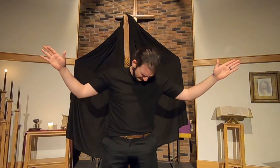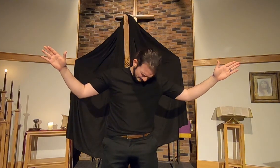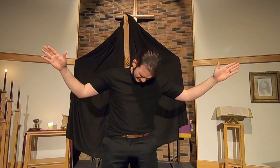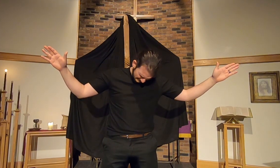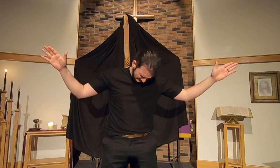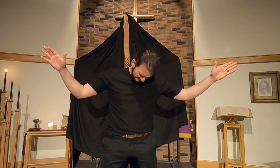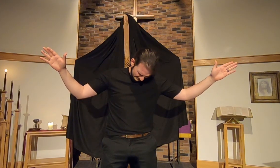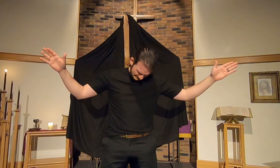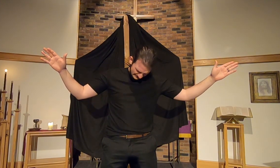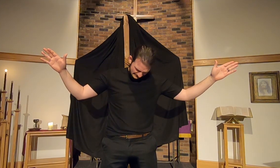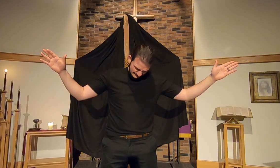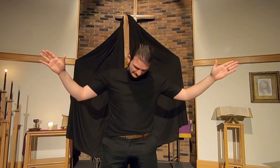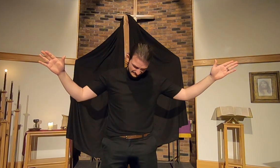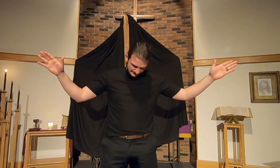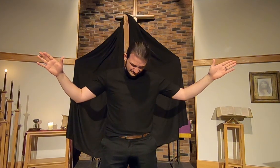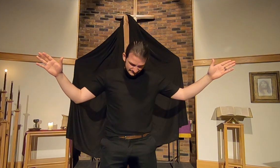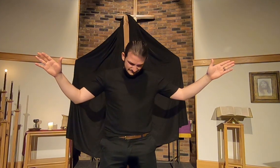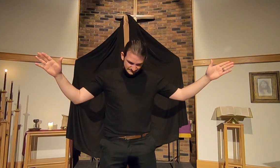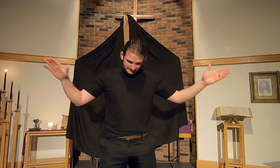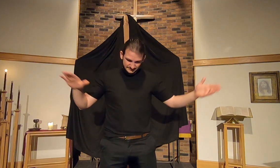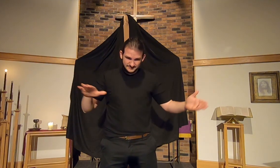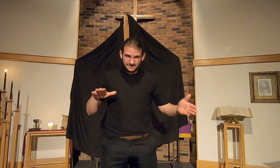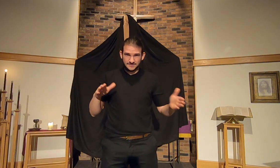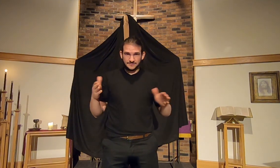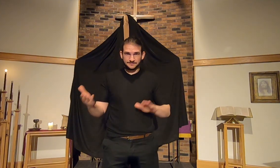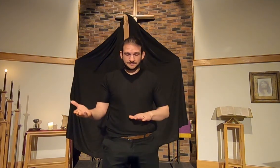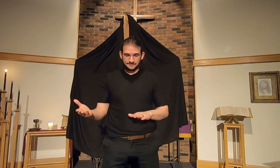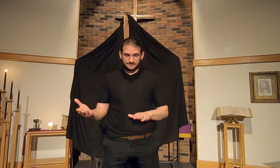breathed his last breath, and Jesus died.